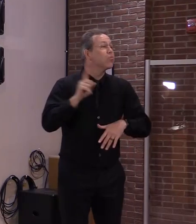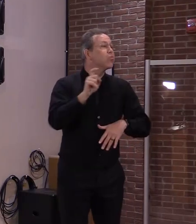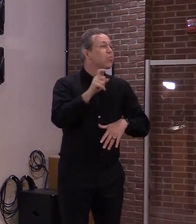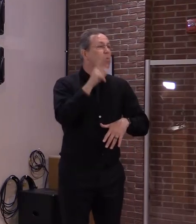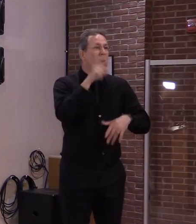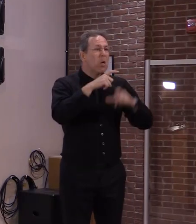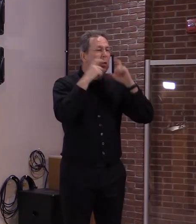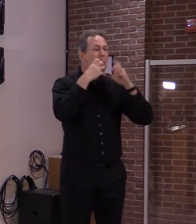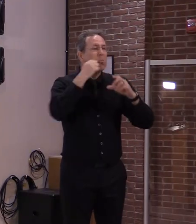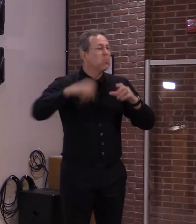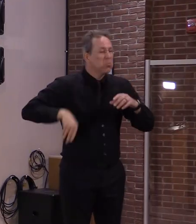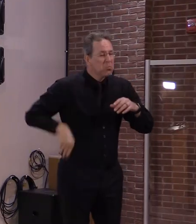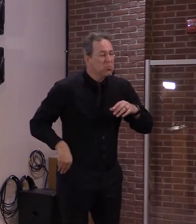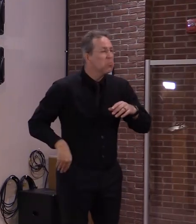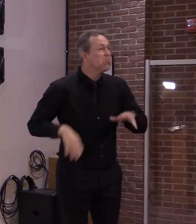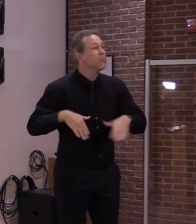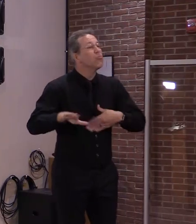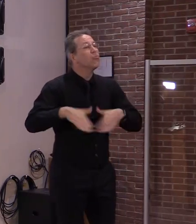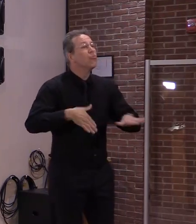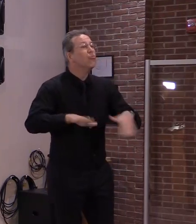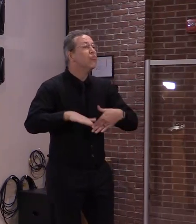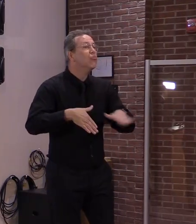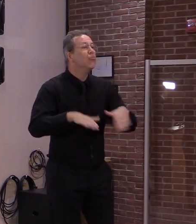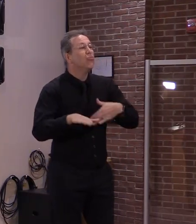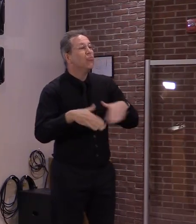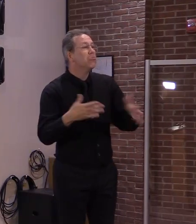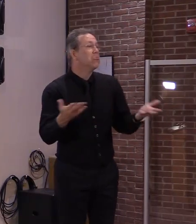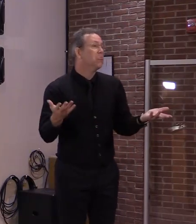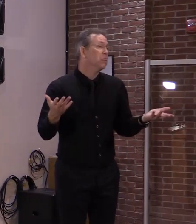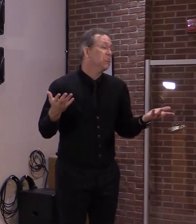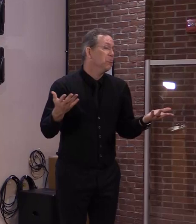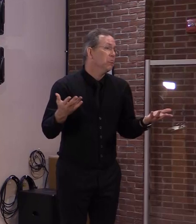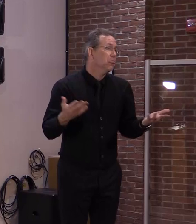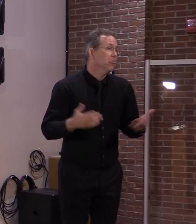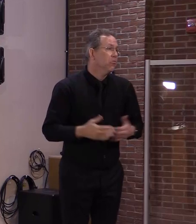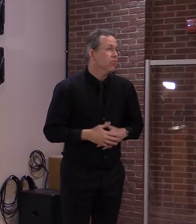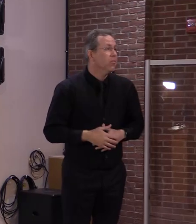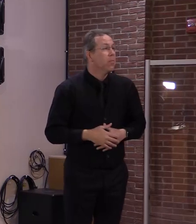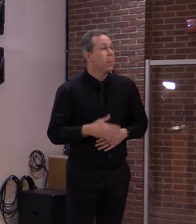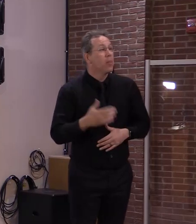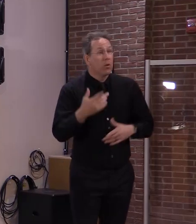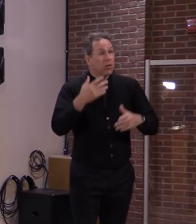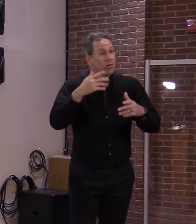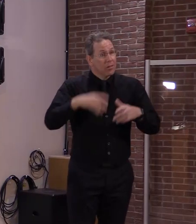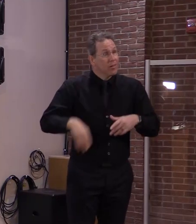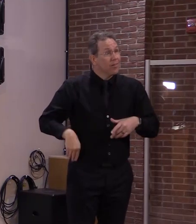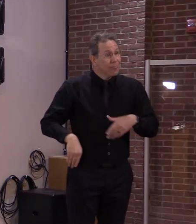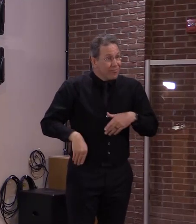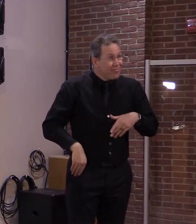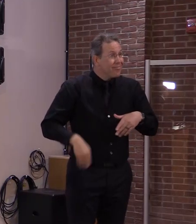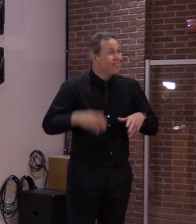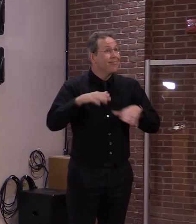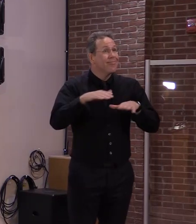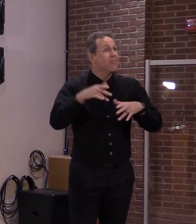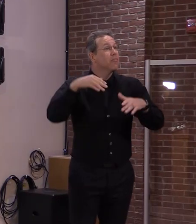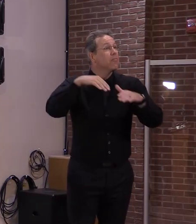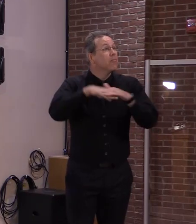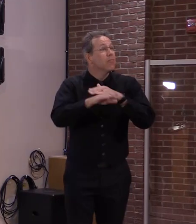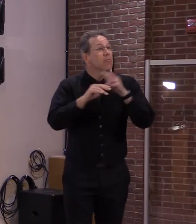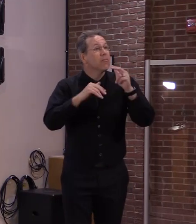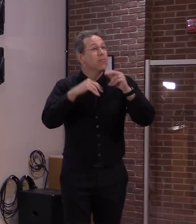might see that the reasoning behind it when you go inside in a close proximity to each other.